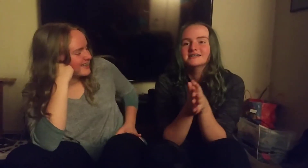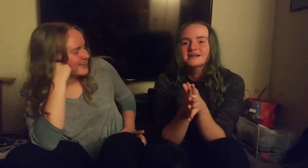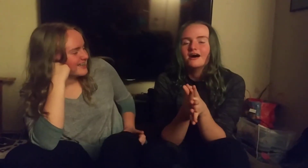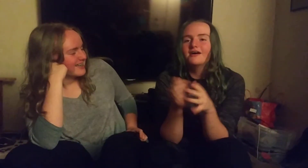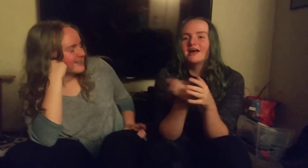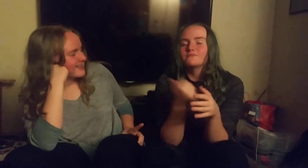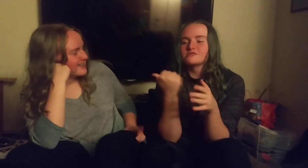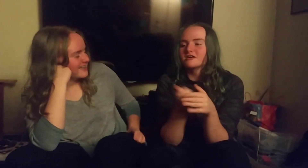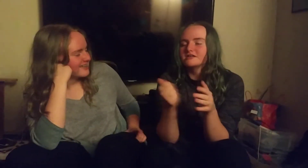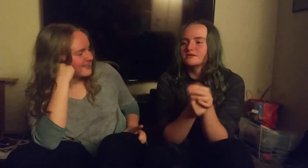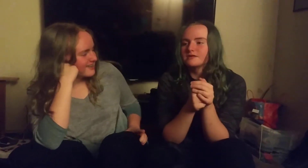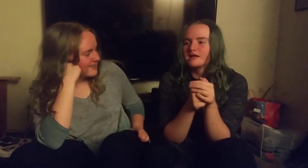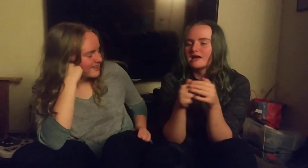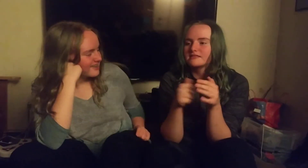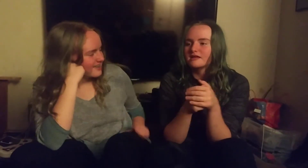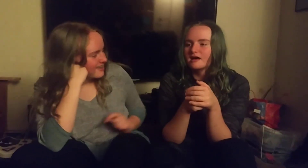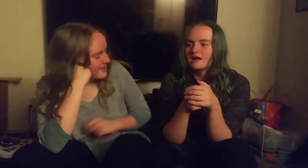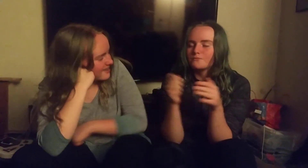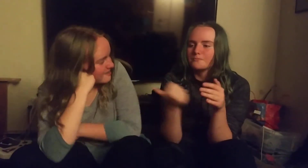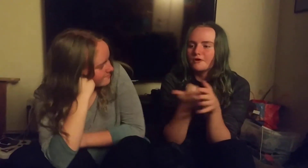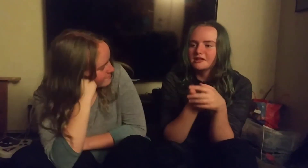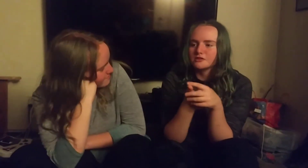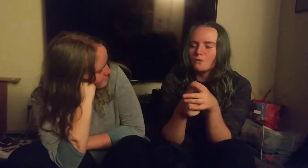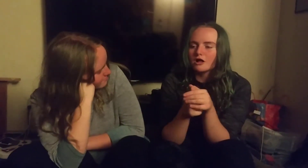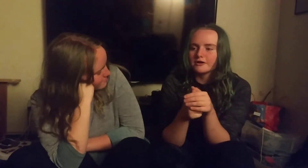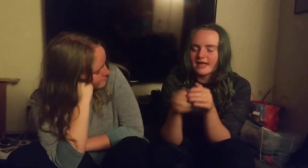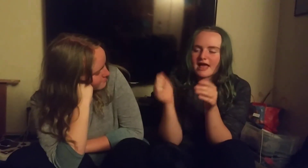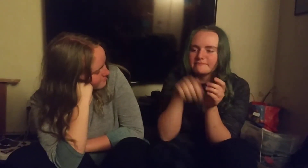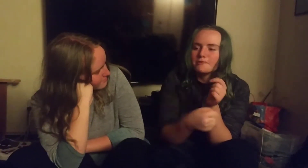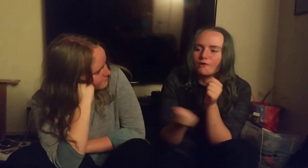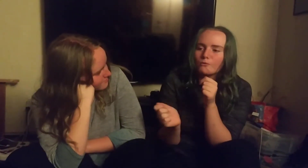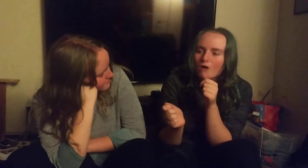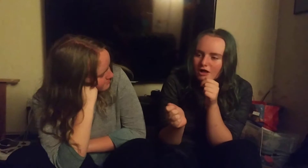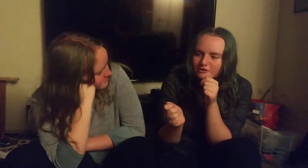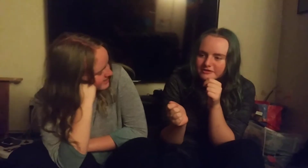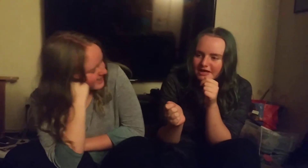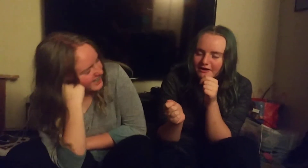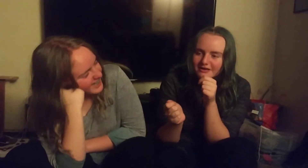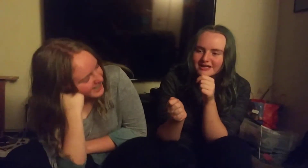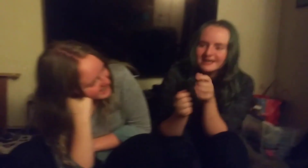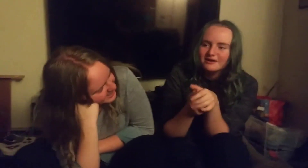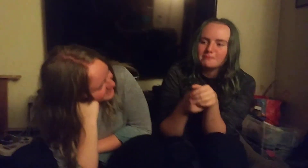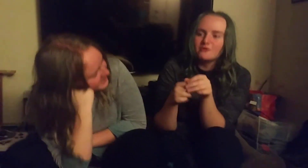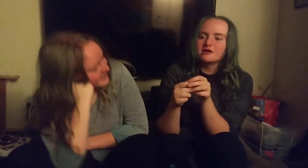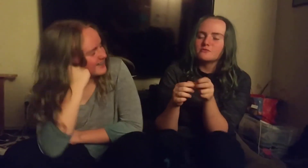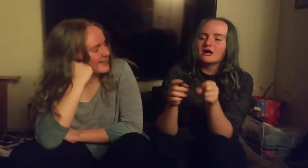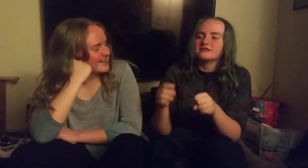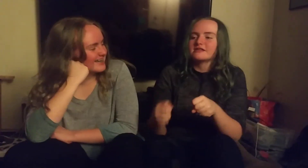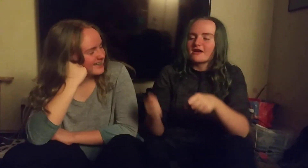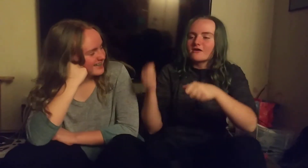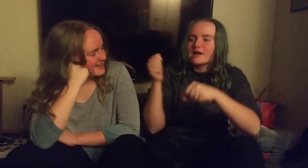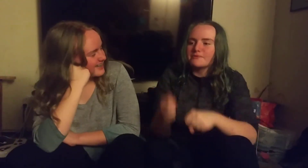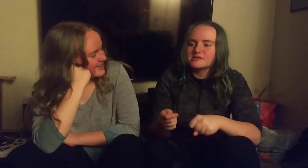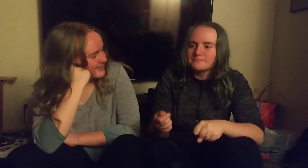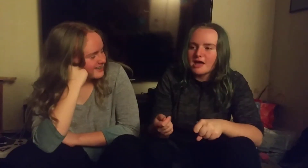Oh yeah, and we're starting we're boiling the water again. I have to put more water in there. We're boiling the water, and she's like, "Okay, put the baking